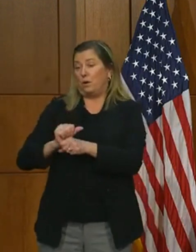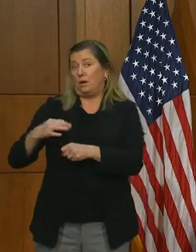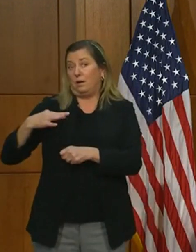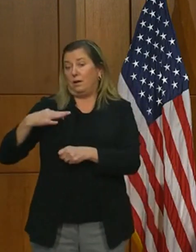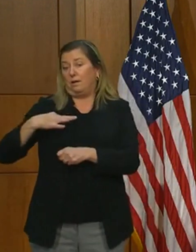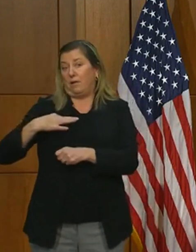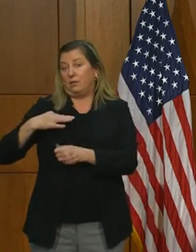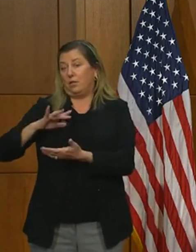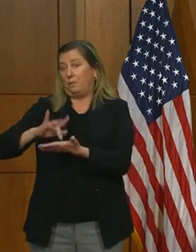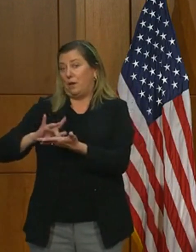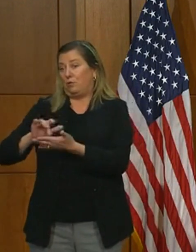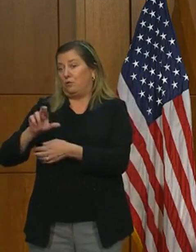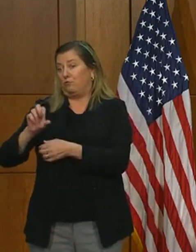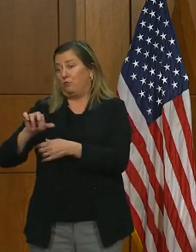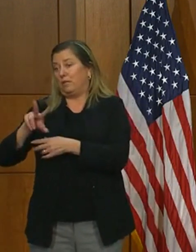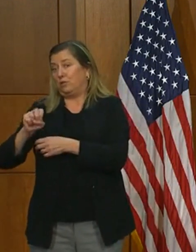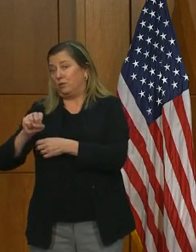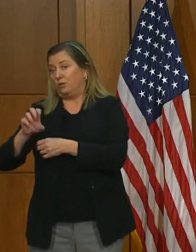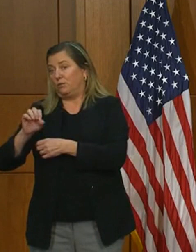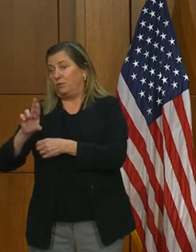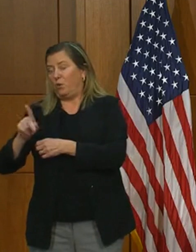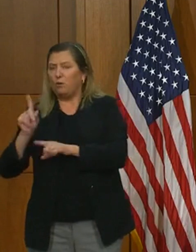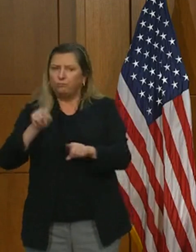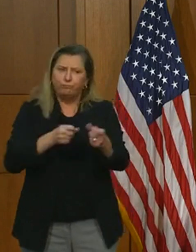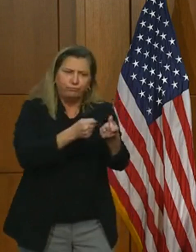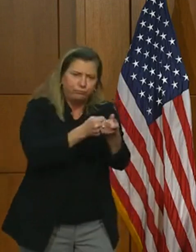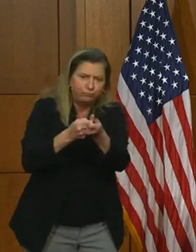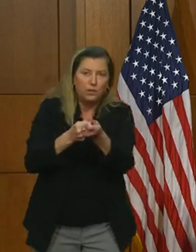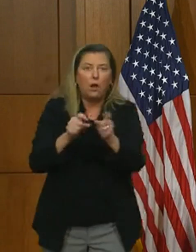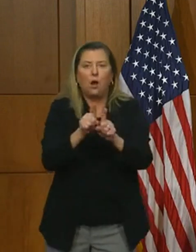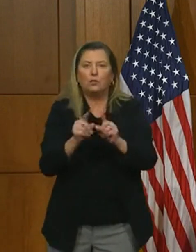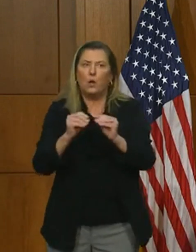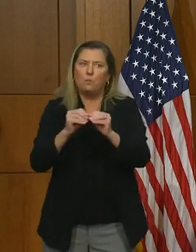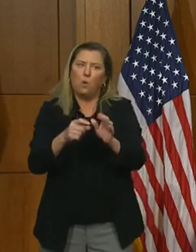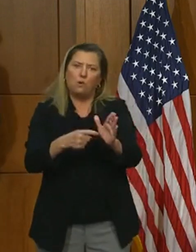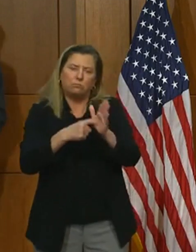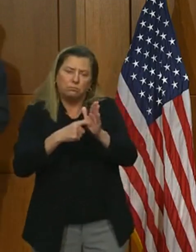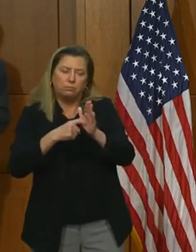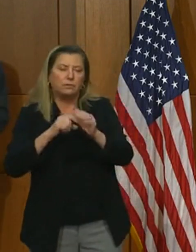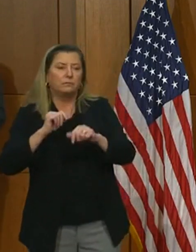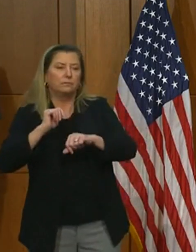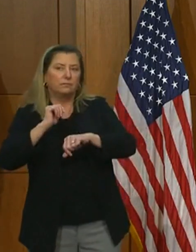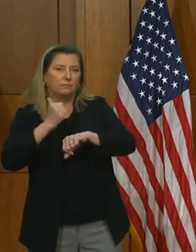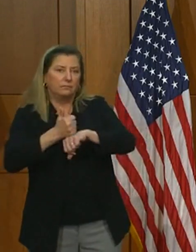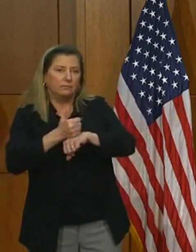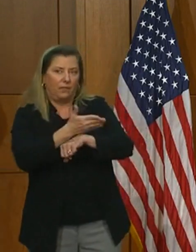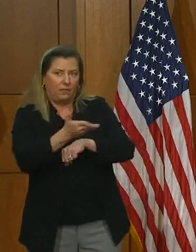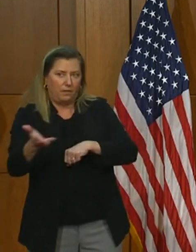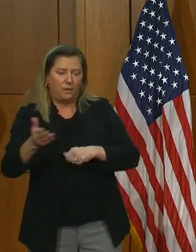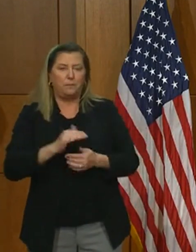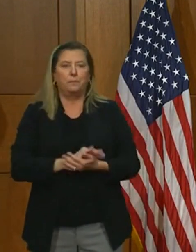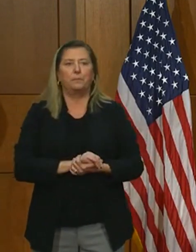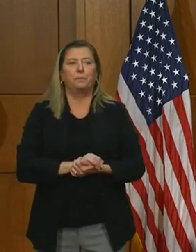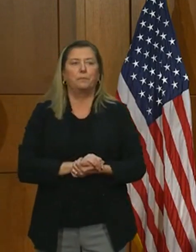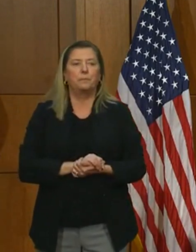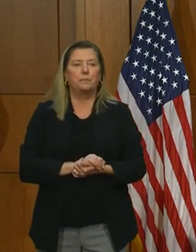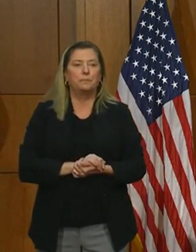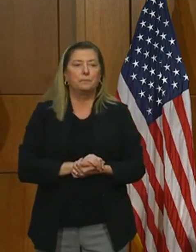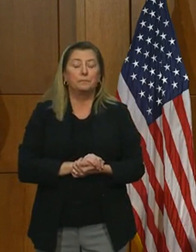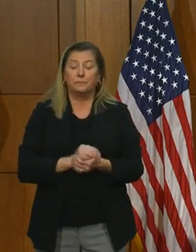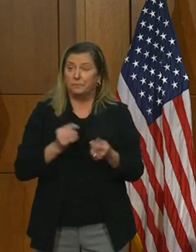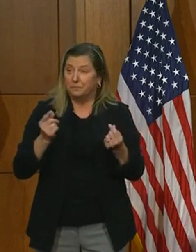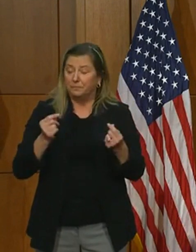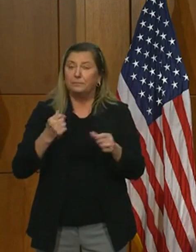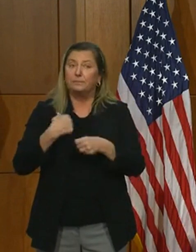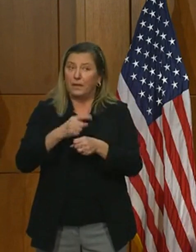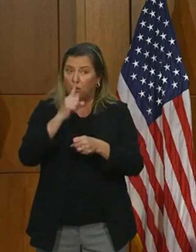help election workers and polling places put additional safety measures in place. That will include an